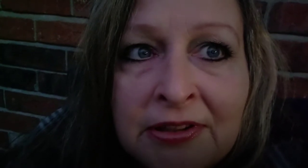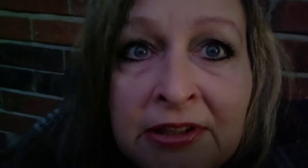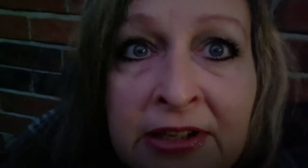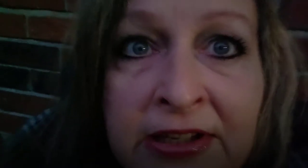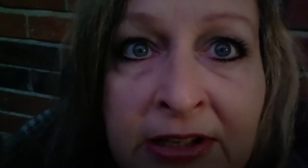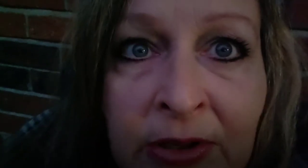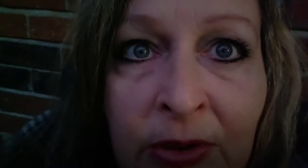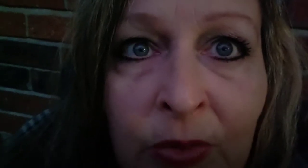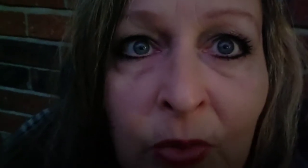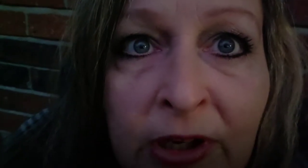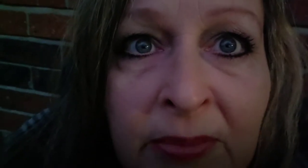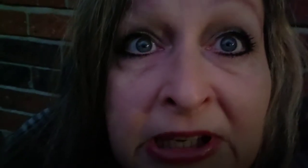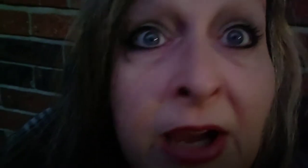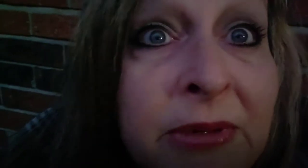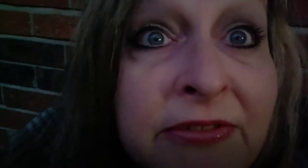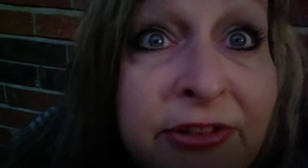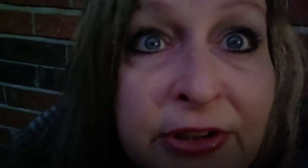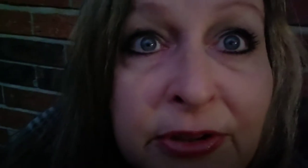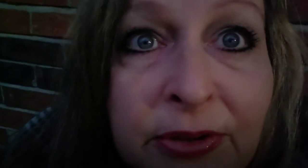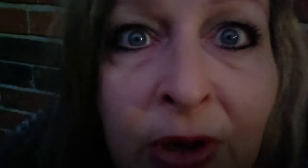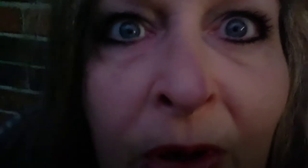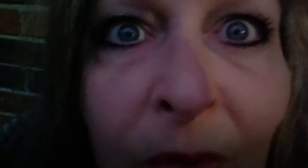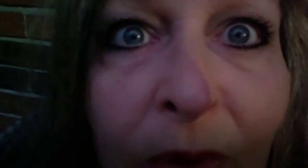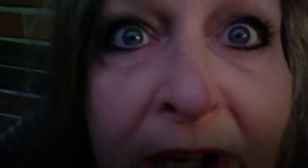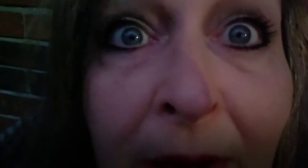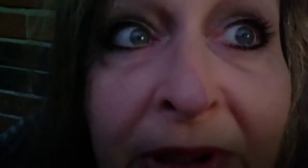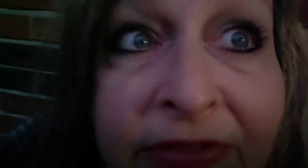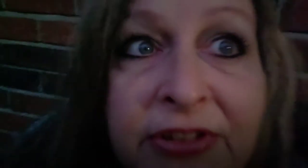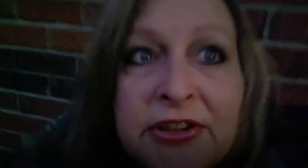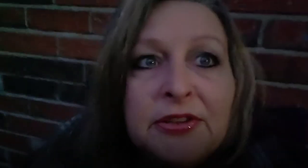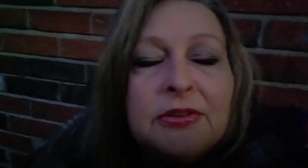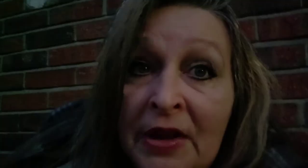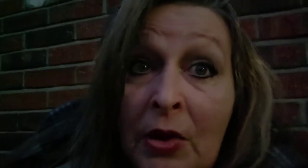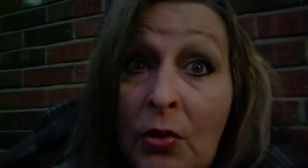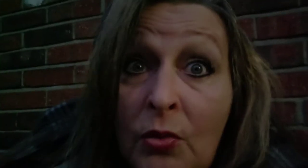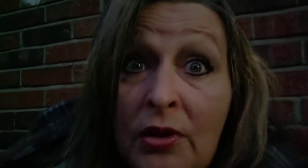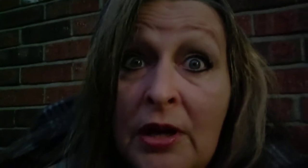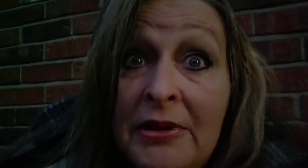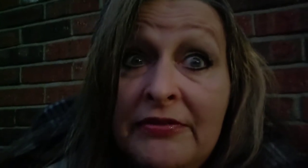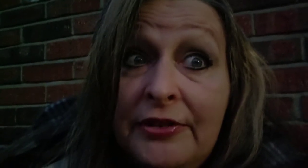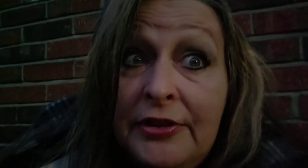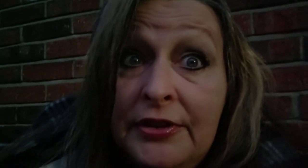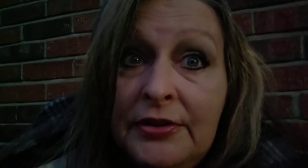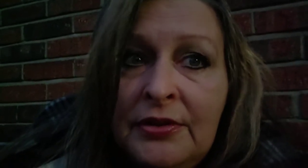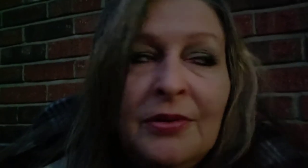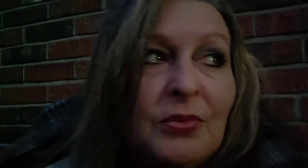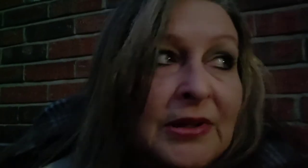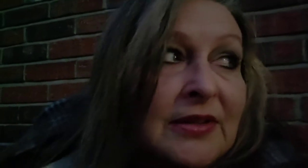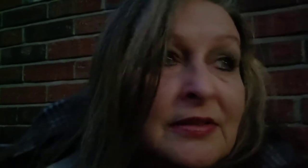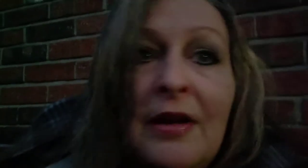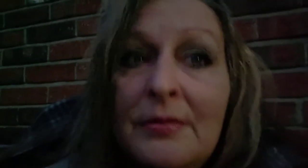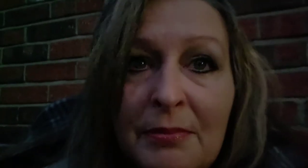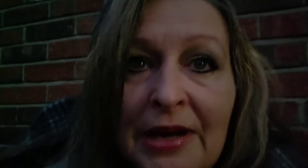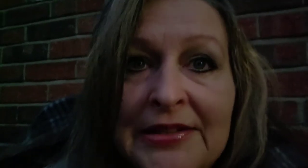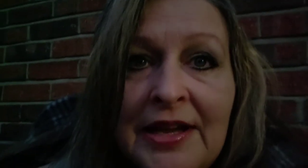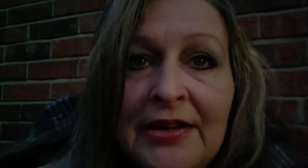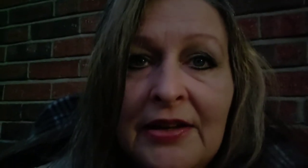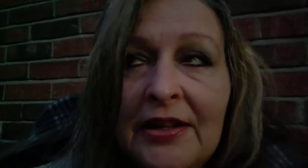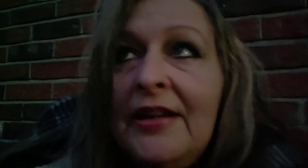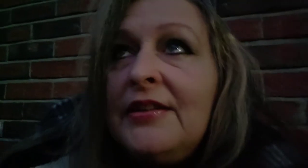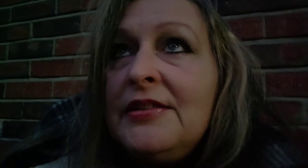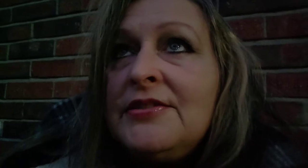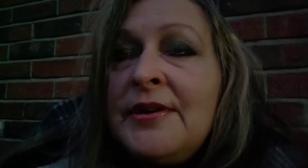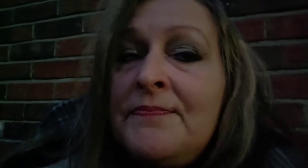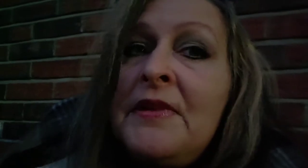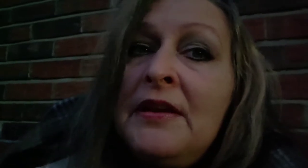porn. We're going to be coming for you. We're coming for you. We're coming for you. Well, my take